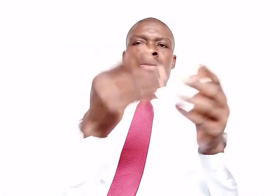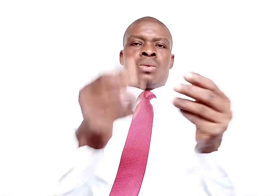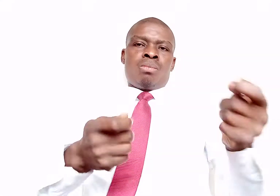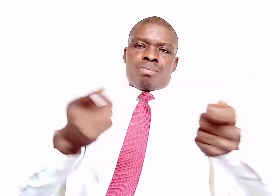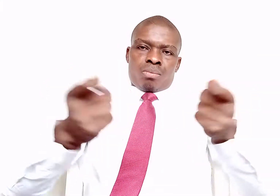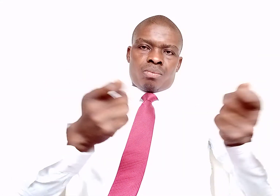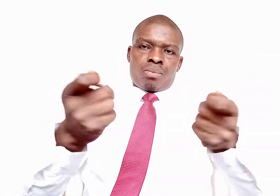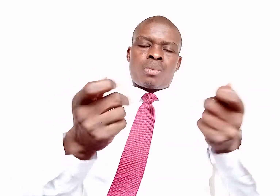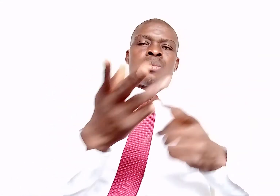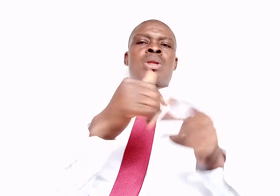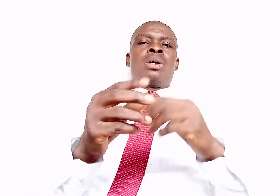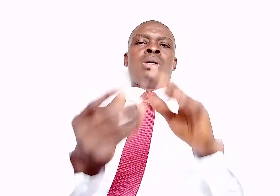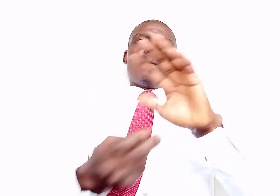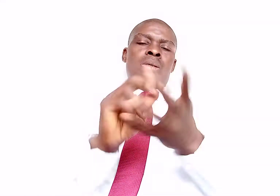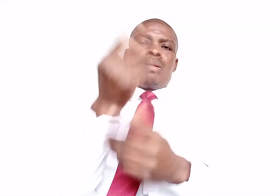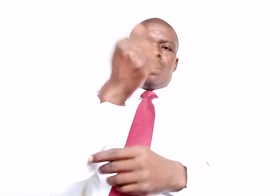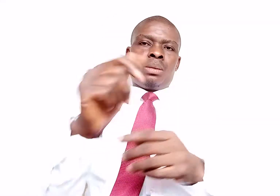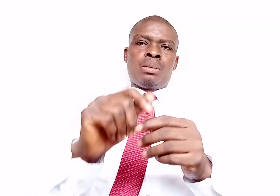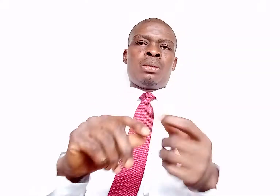and regulate the monthly menstruation.